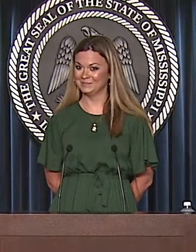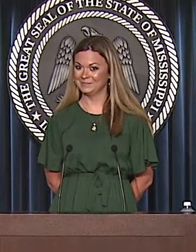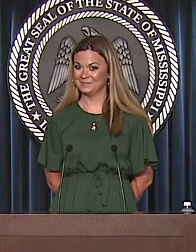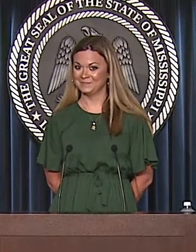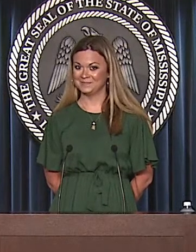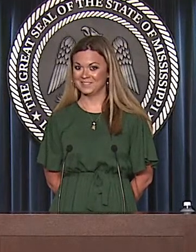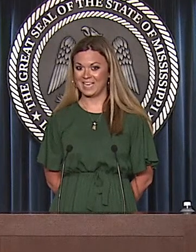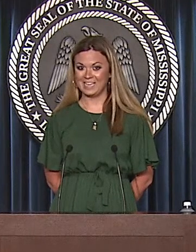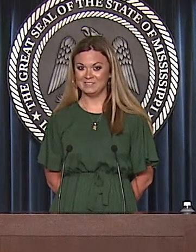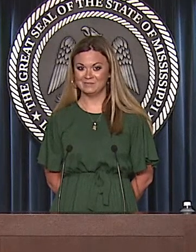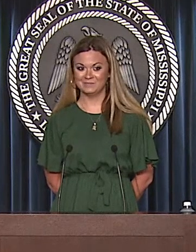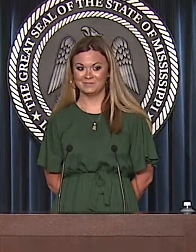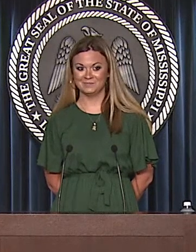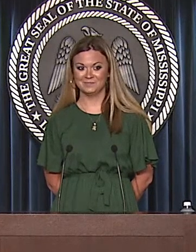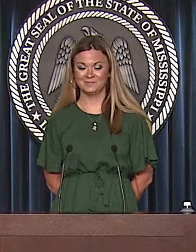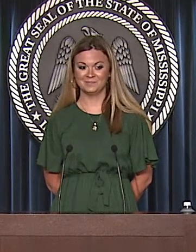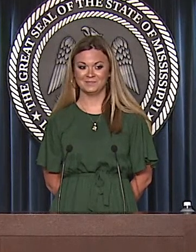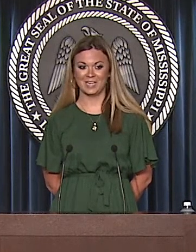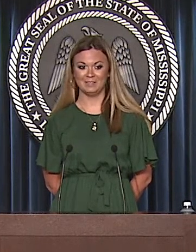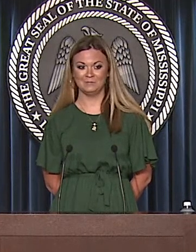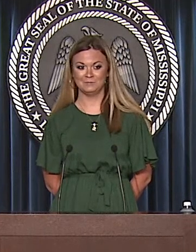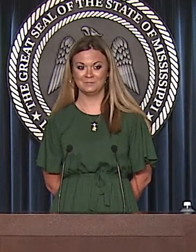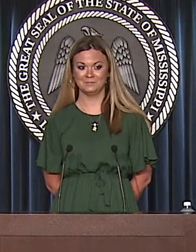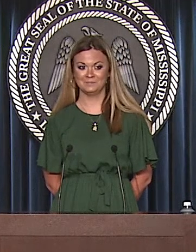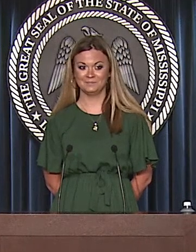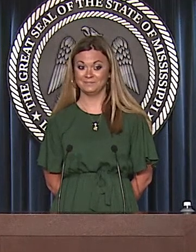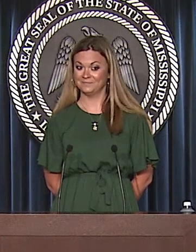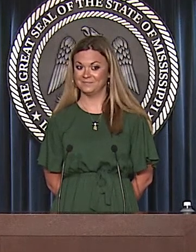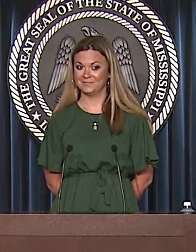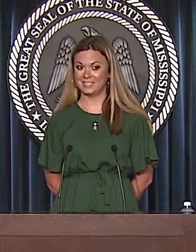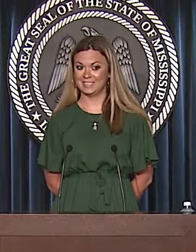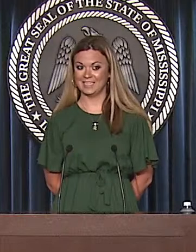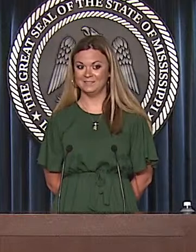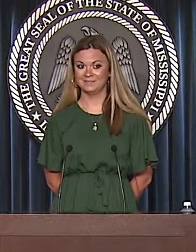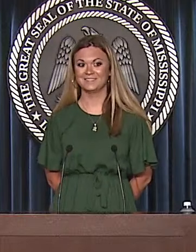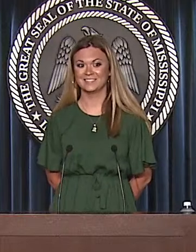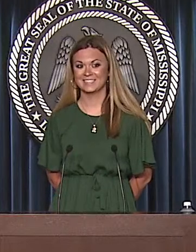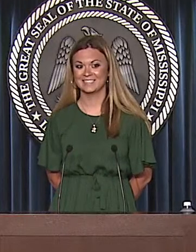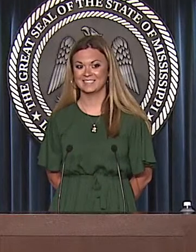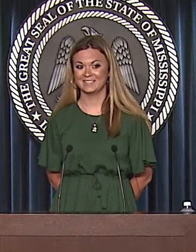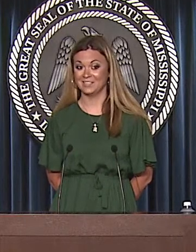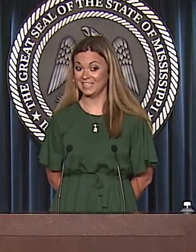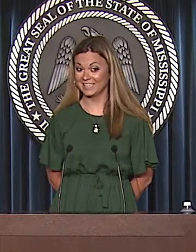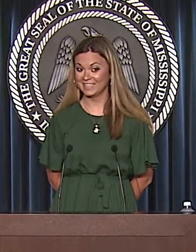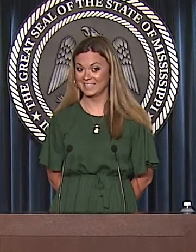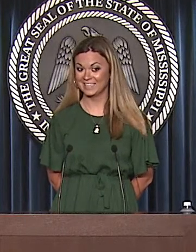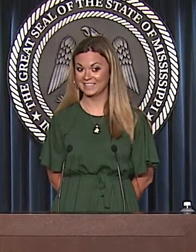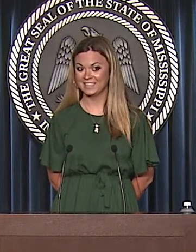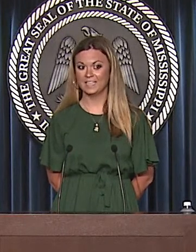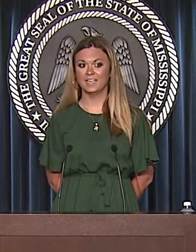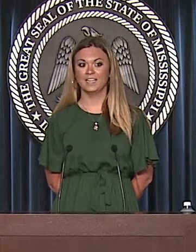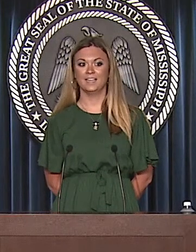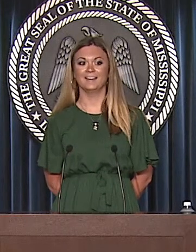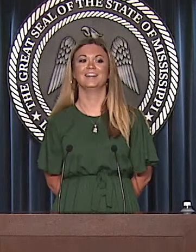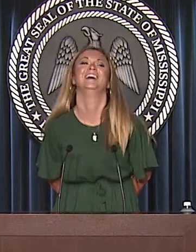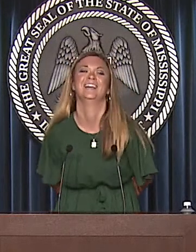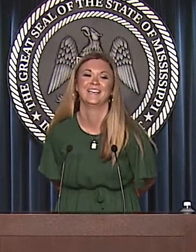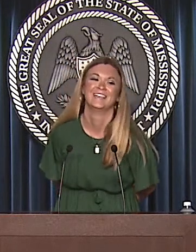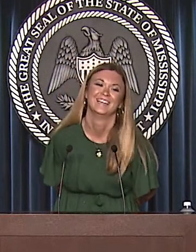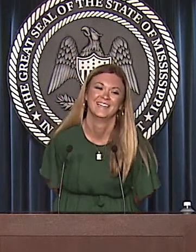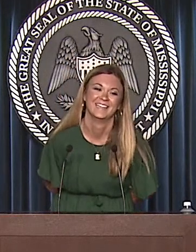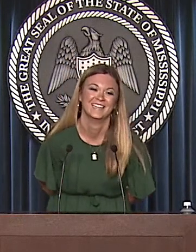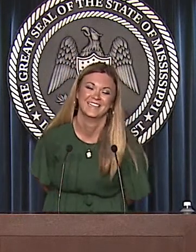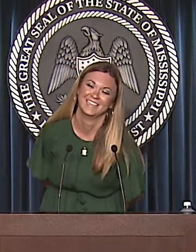7, 8, 9. Thank you 10. very much. I'm good? No, but we just want to make sure. And